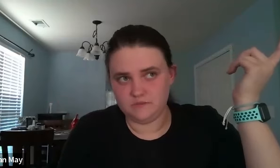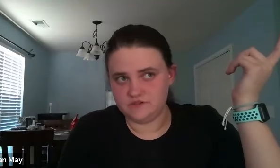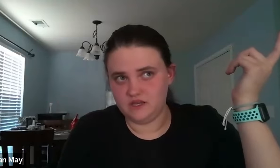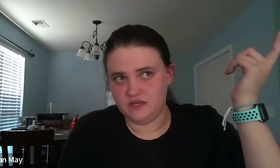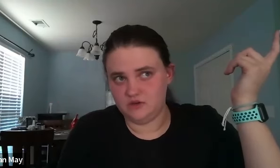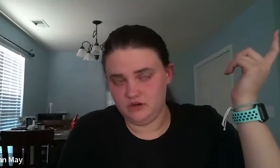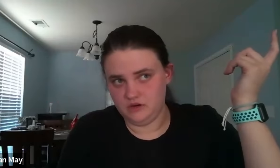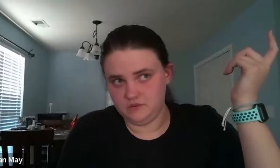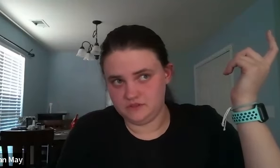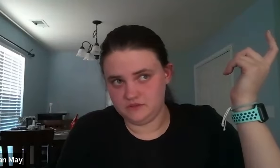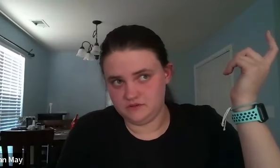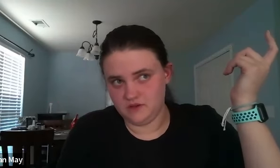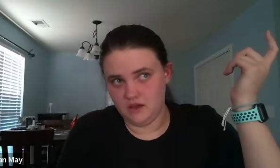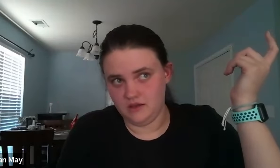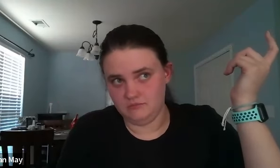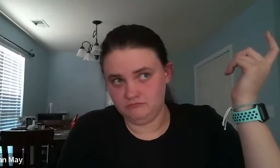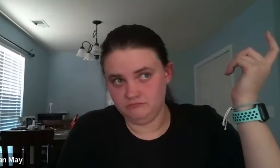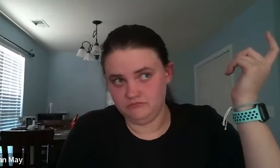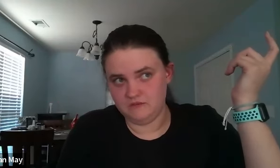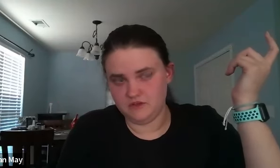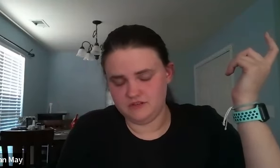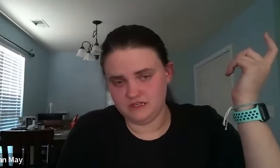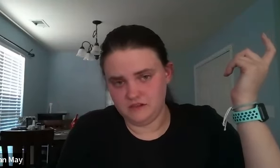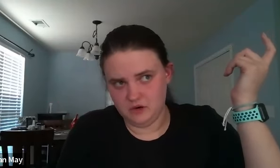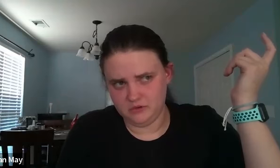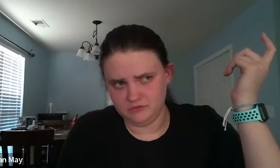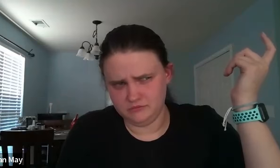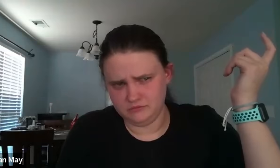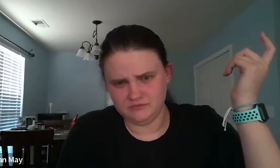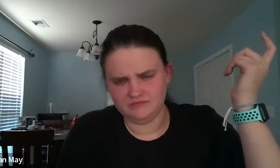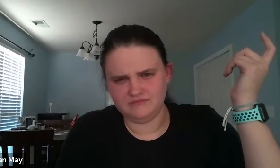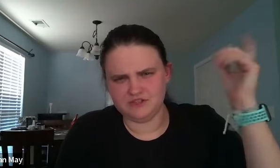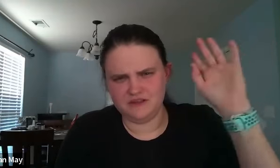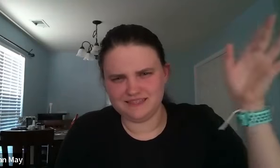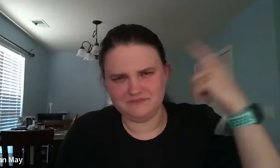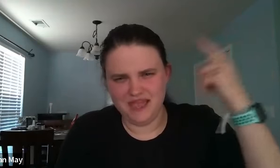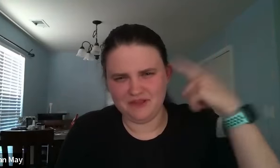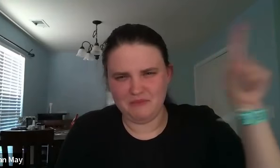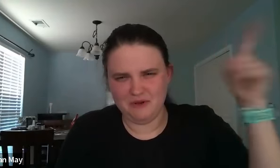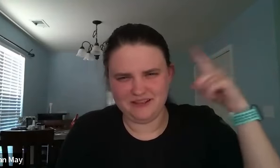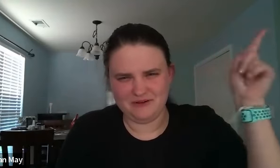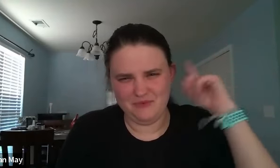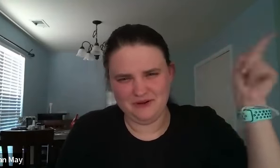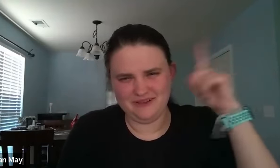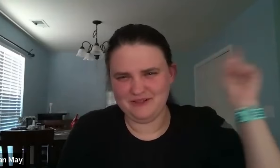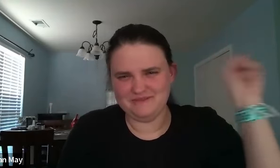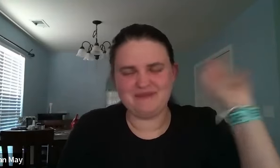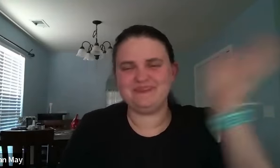grapes and green grapes, even though they're technically purple. Sorry, that's like me having a moment going, why do we call them that? But